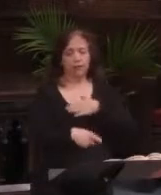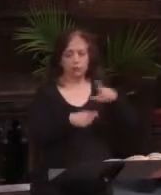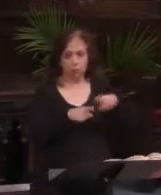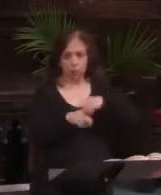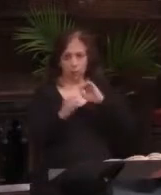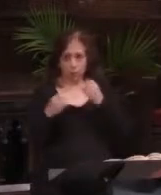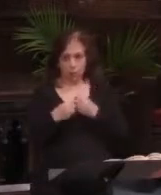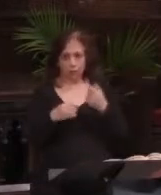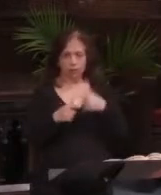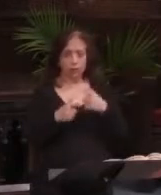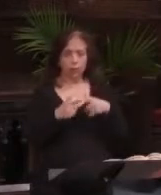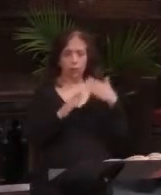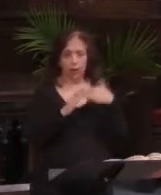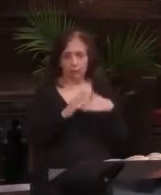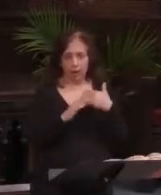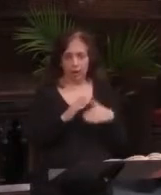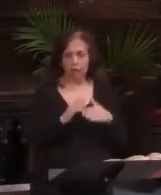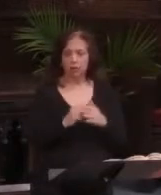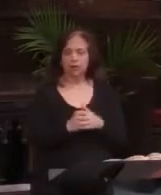or email